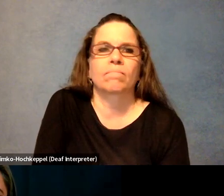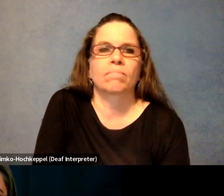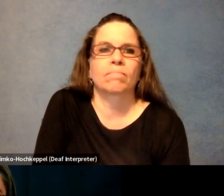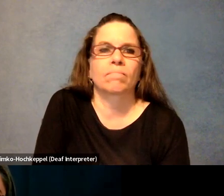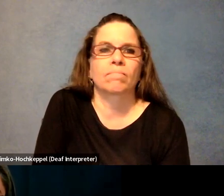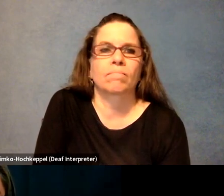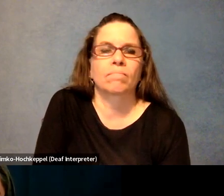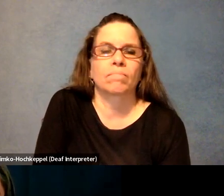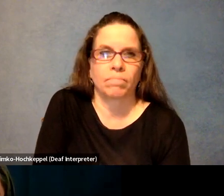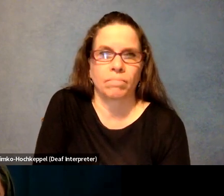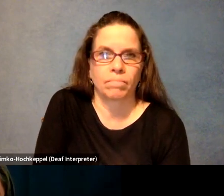Oh.